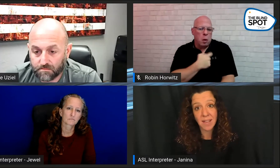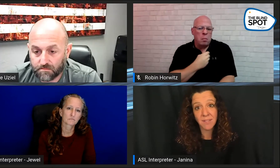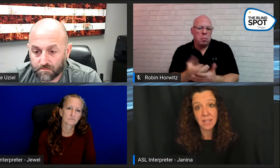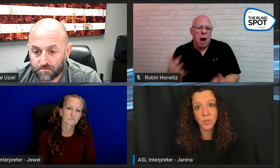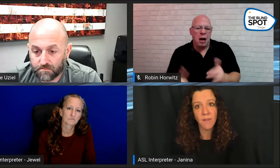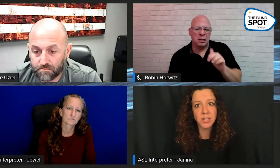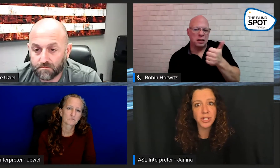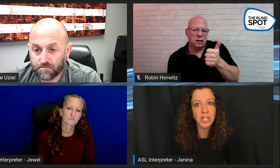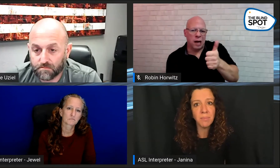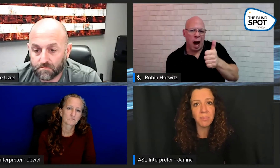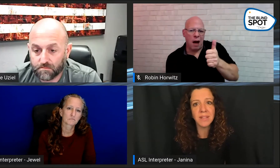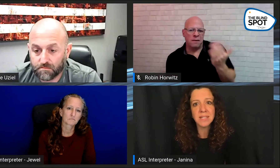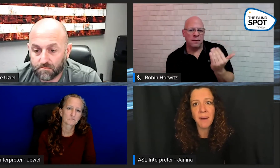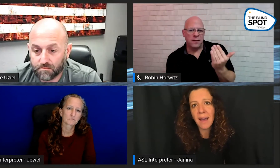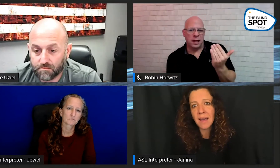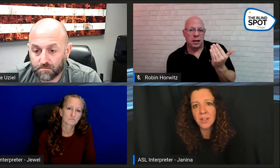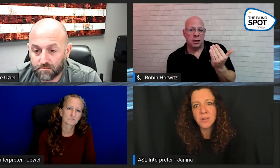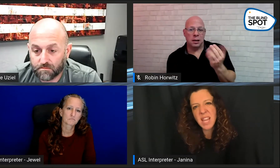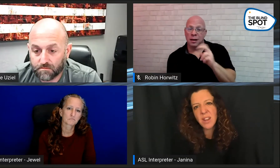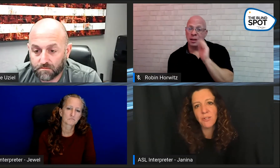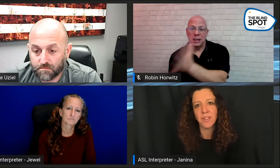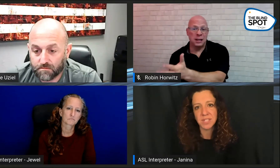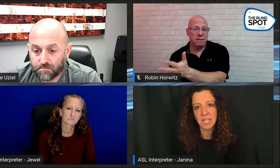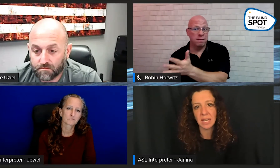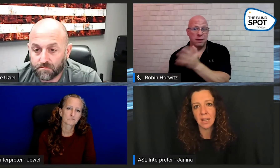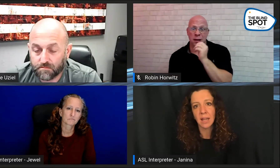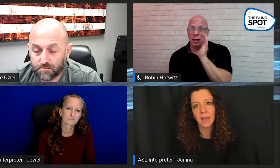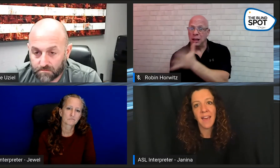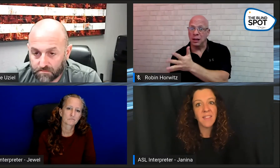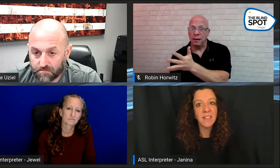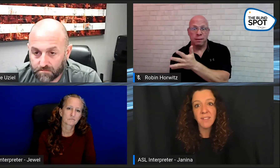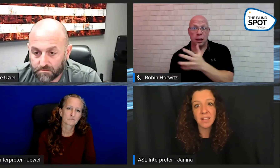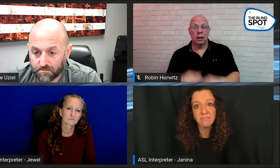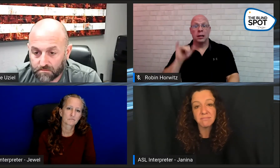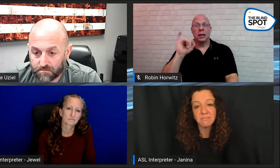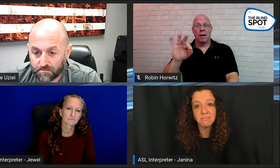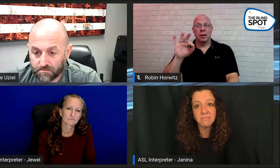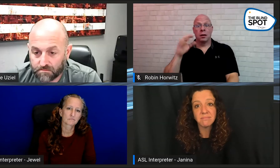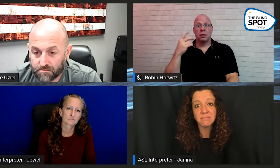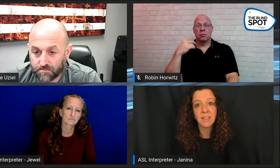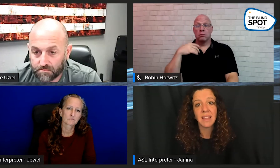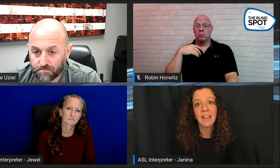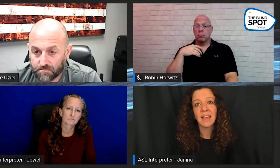at 170. So if it's cheap, let's buy, 10 or 15 and then leave it.